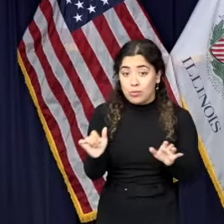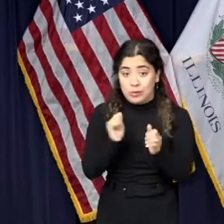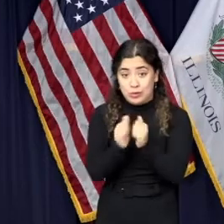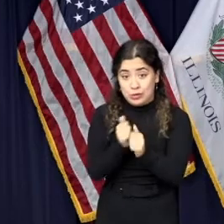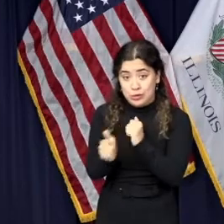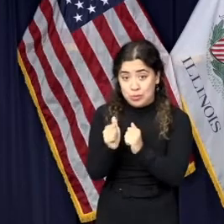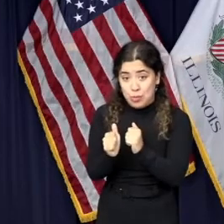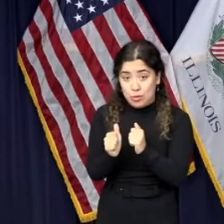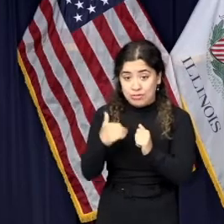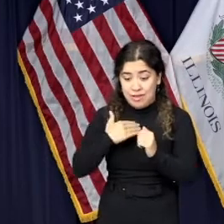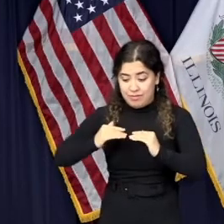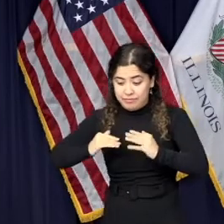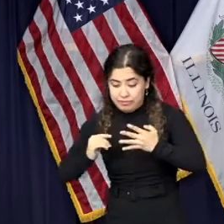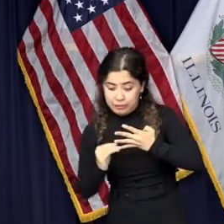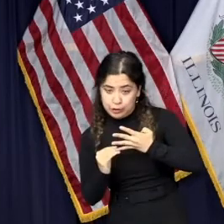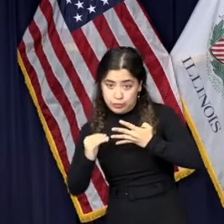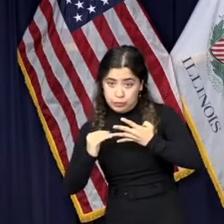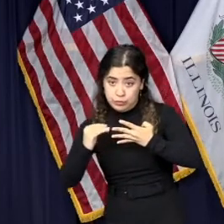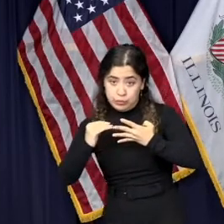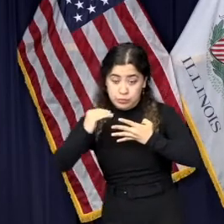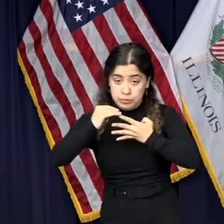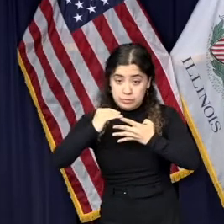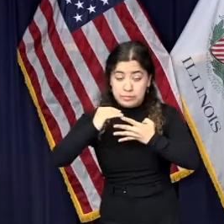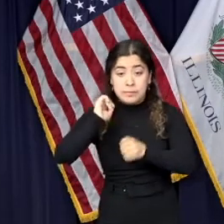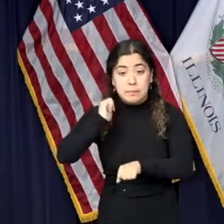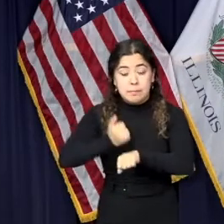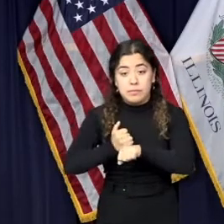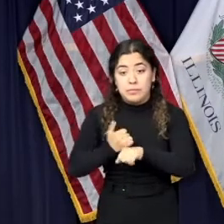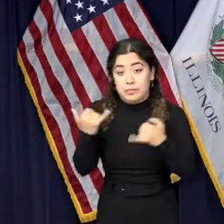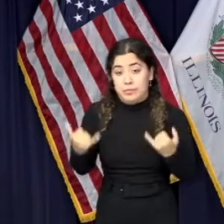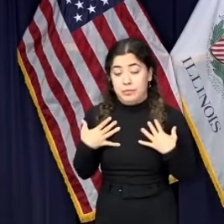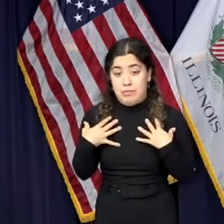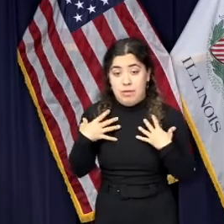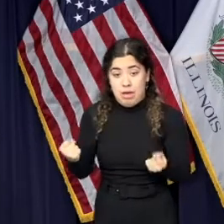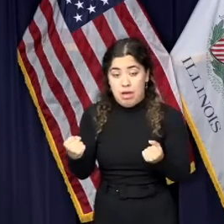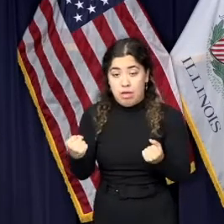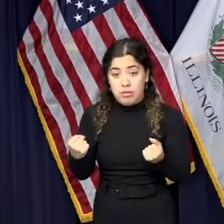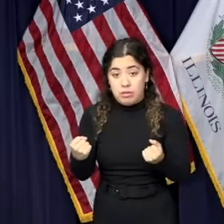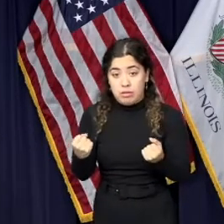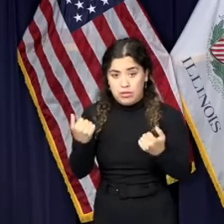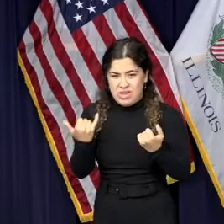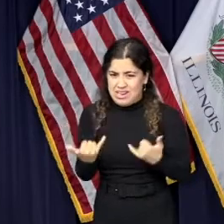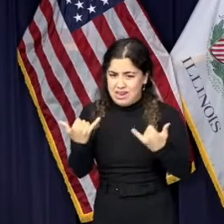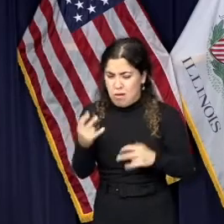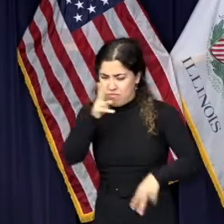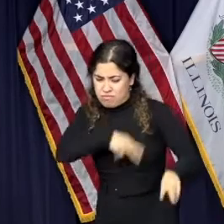health conditions. At each of the four tiers, different aspects of play are permitted,